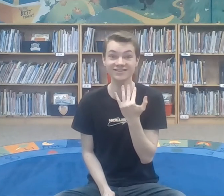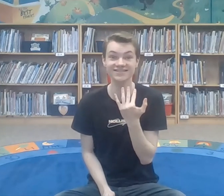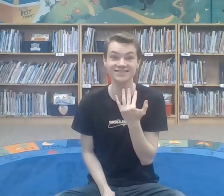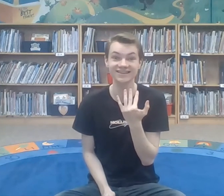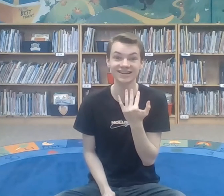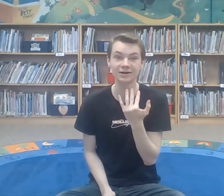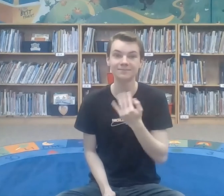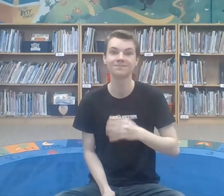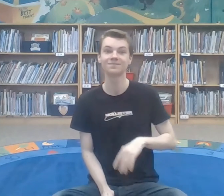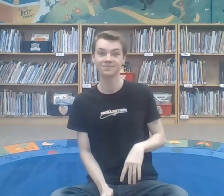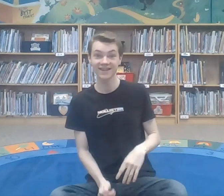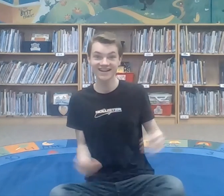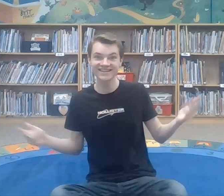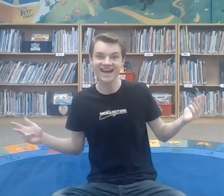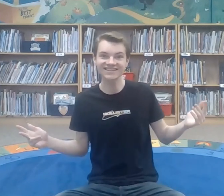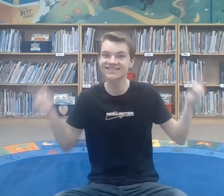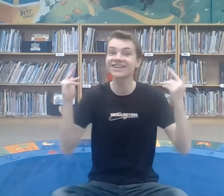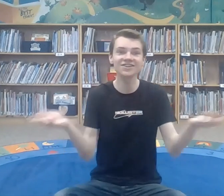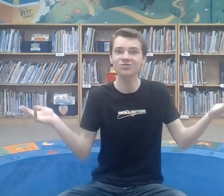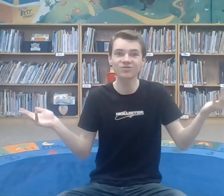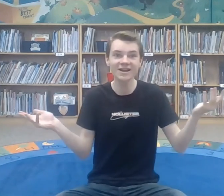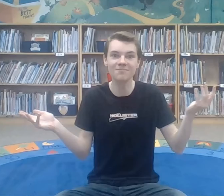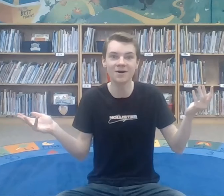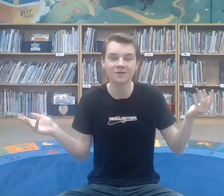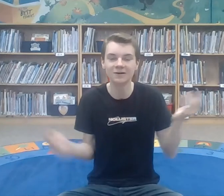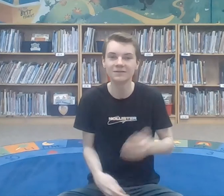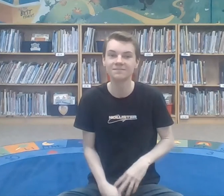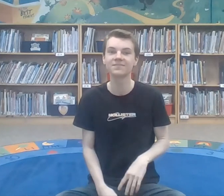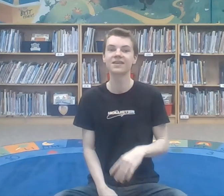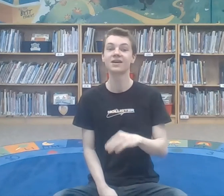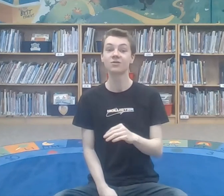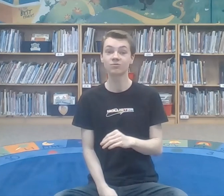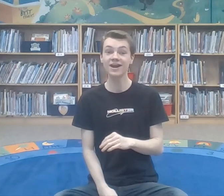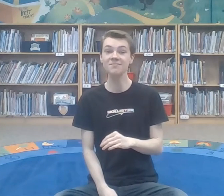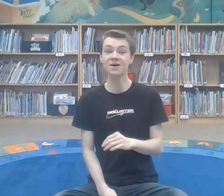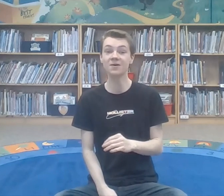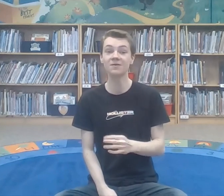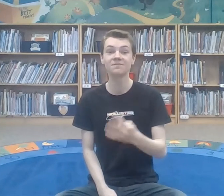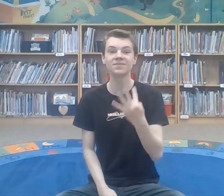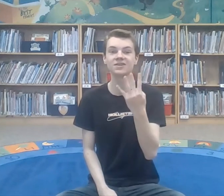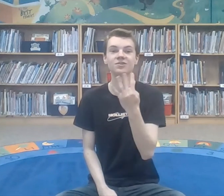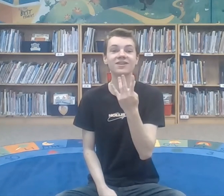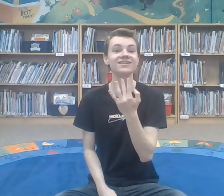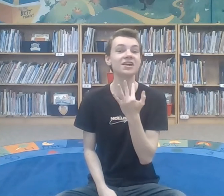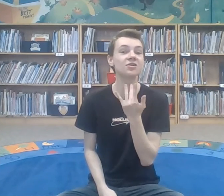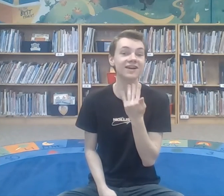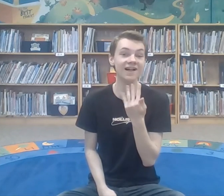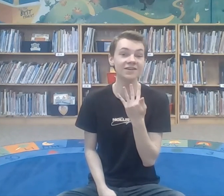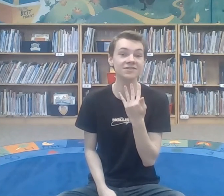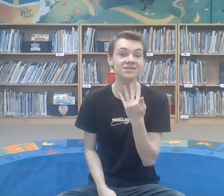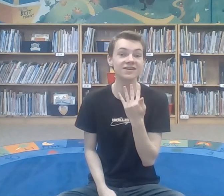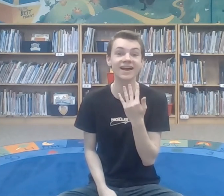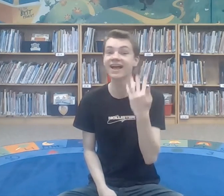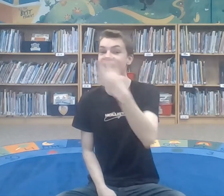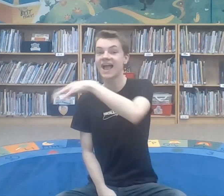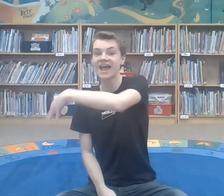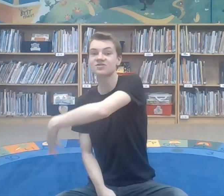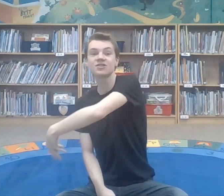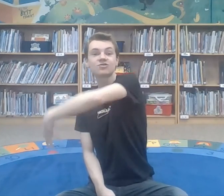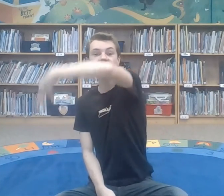Colors. Next is rainbow. Rainbow, you're going to take your colors and you're going to draw